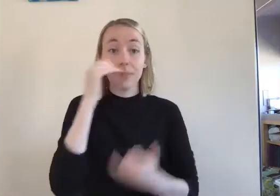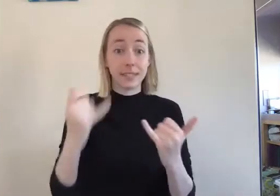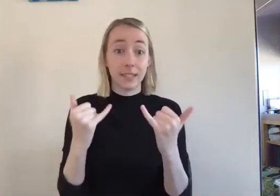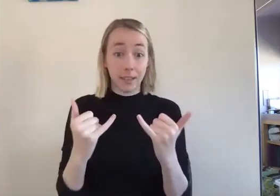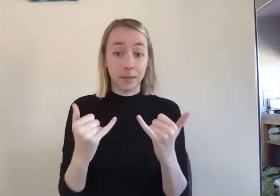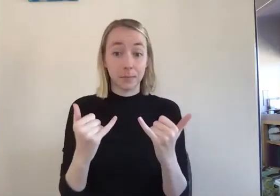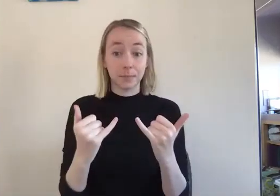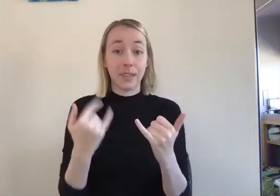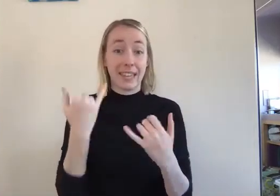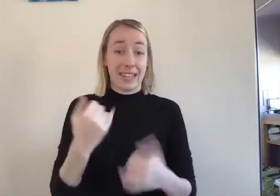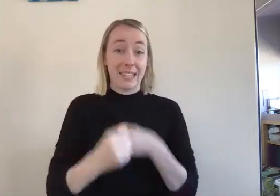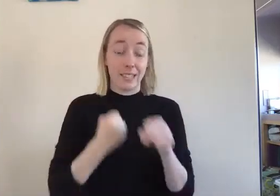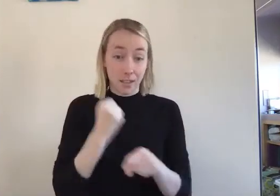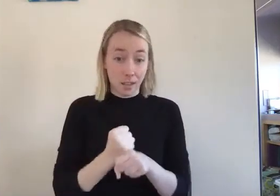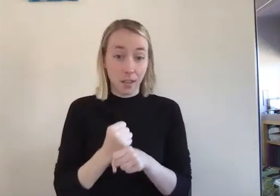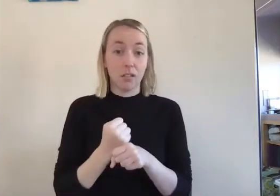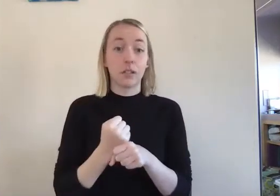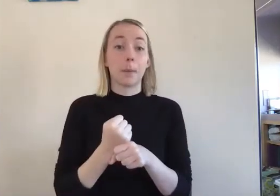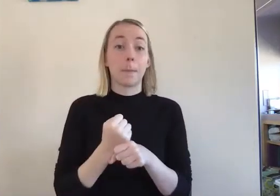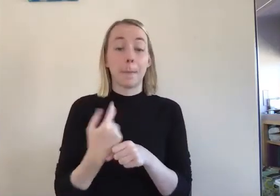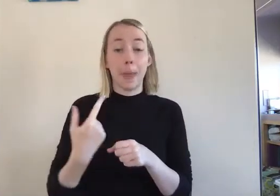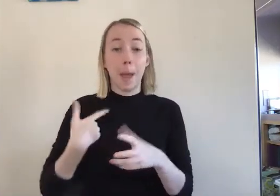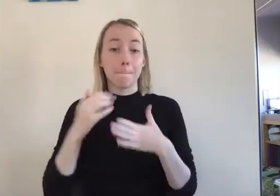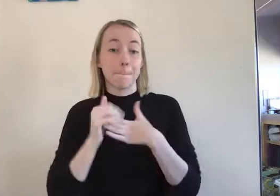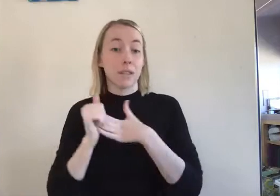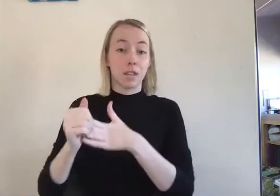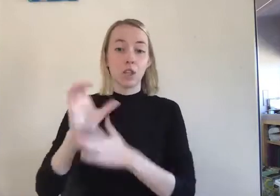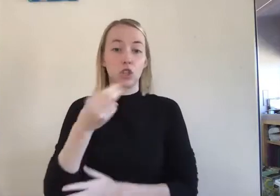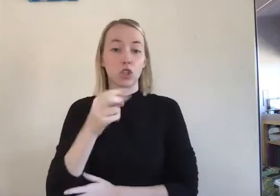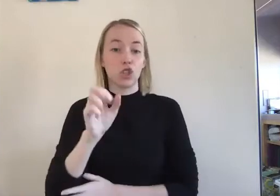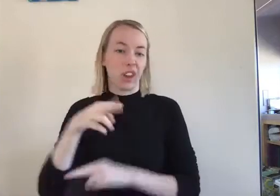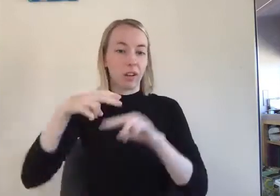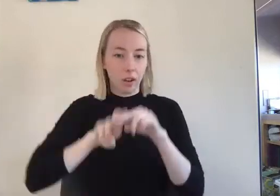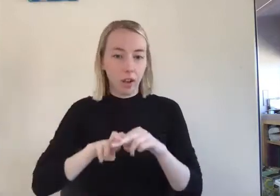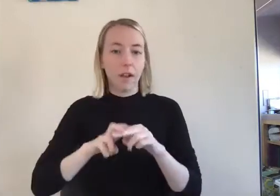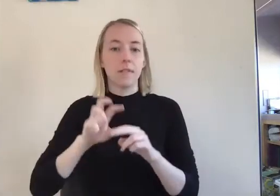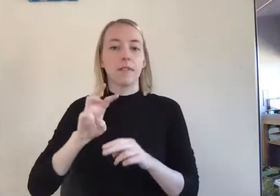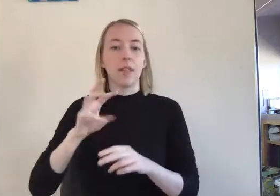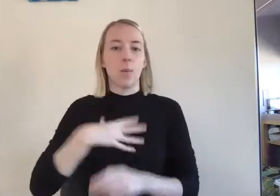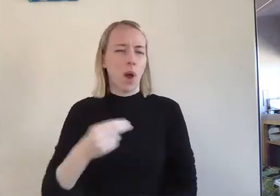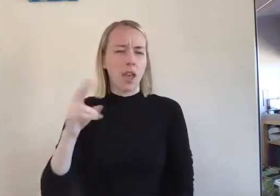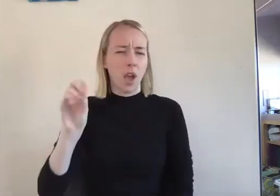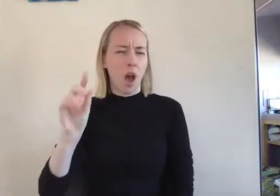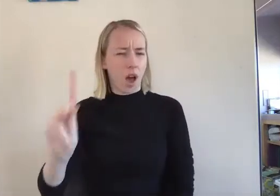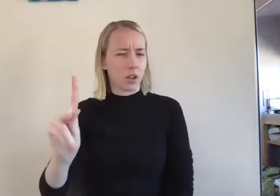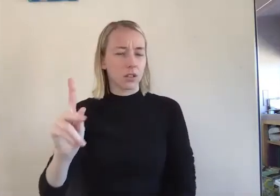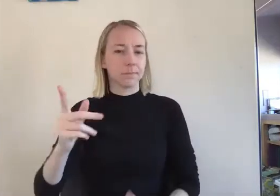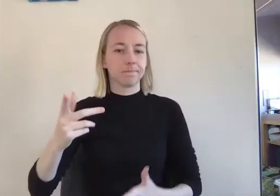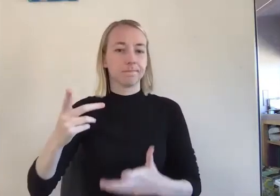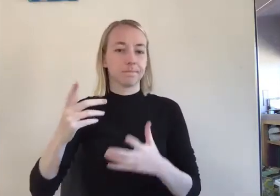am today, for this year, this term, the chair of the YHA convention. I don't even know when we started